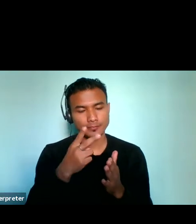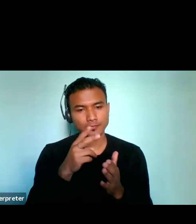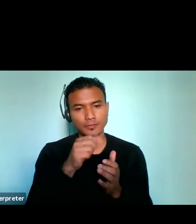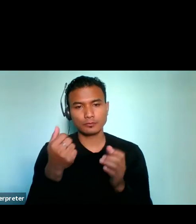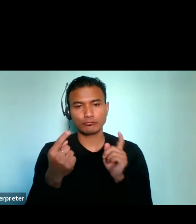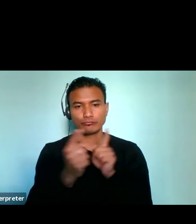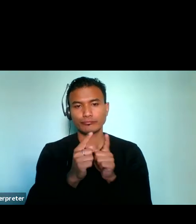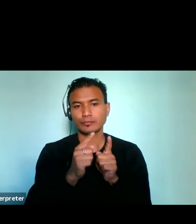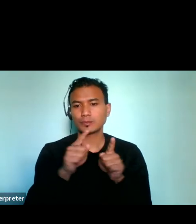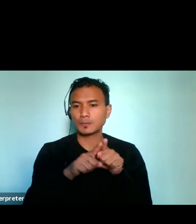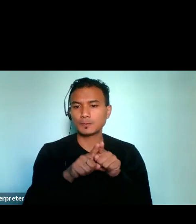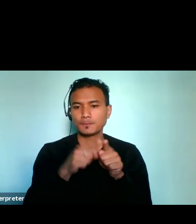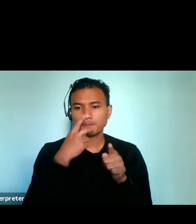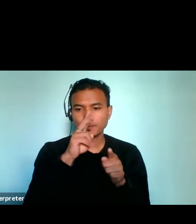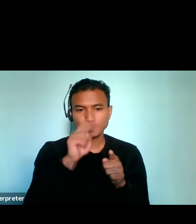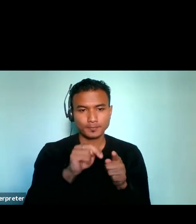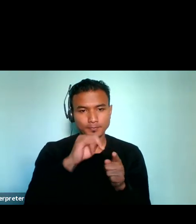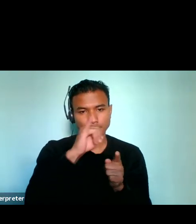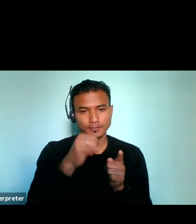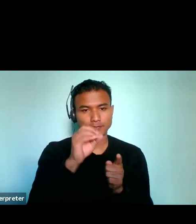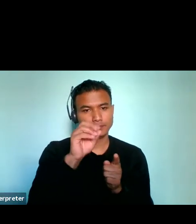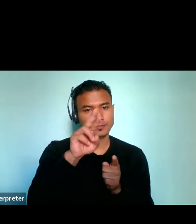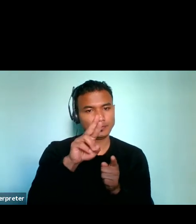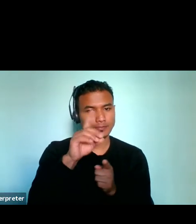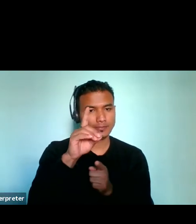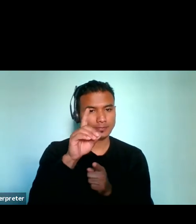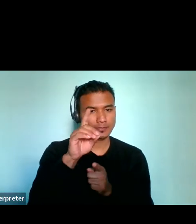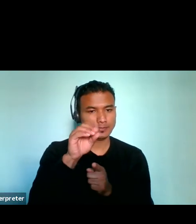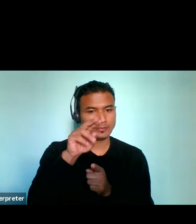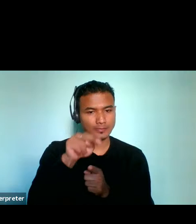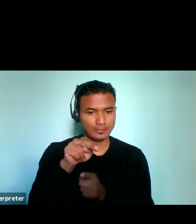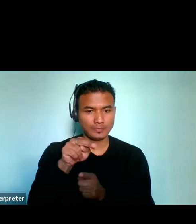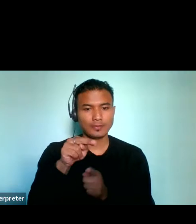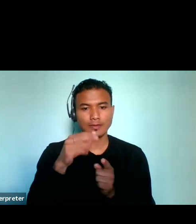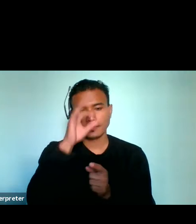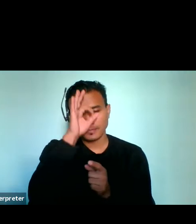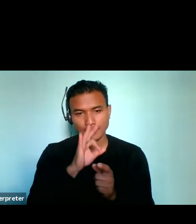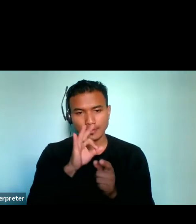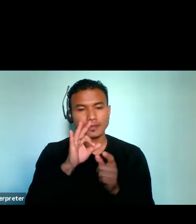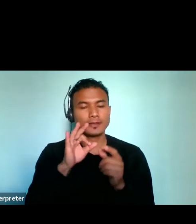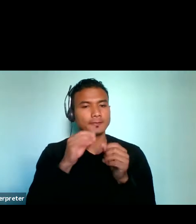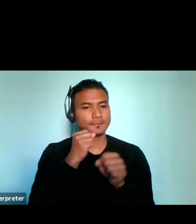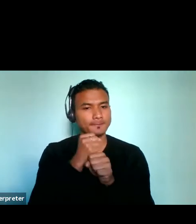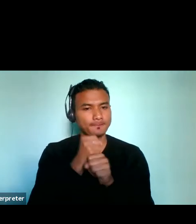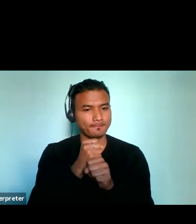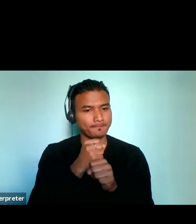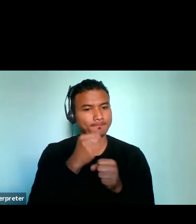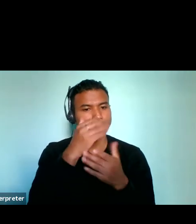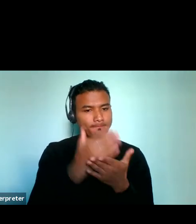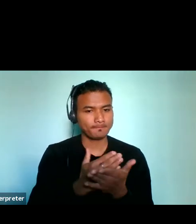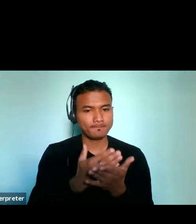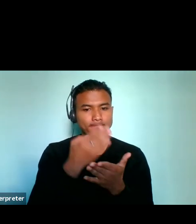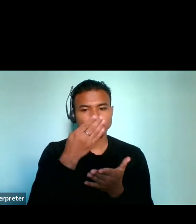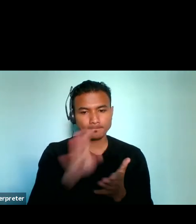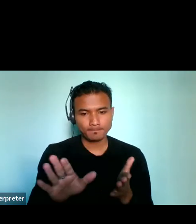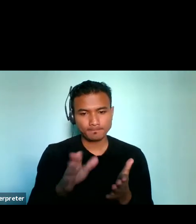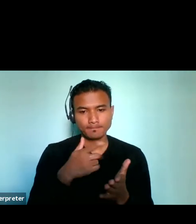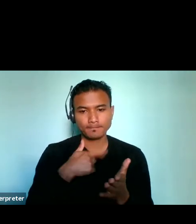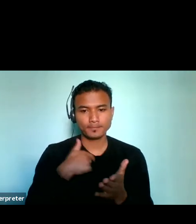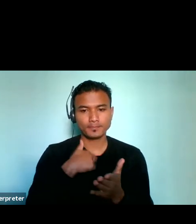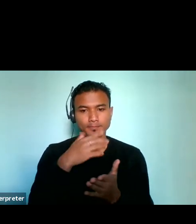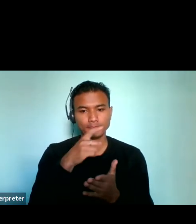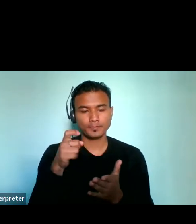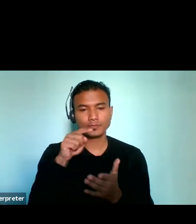face. And so Jordan will be a very special event for us. The GLF Youth, as you've just heard, will be